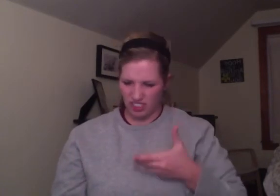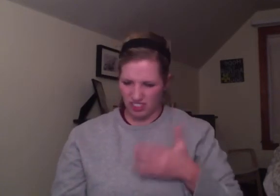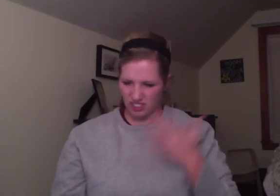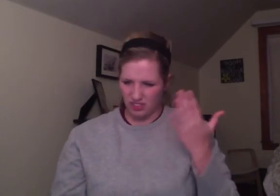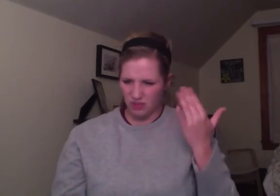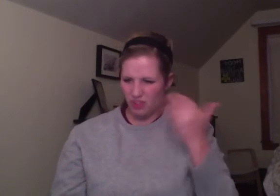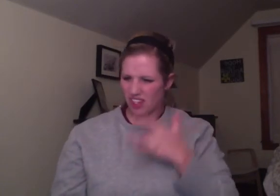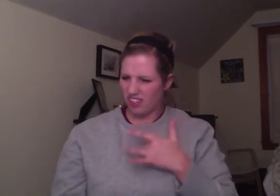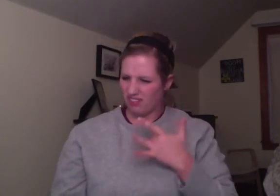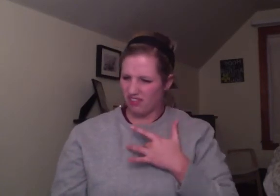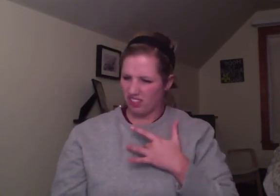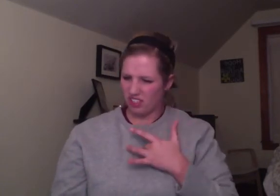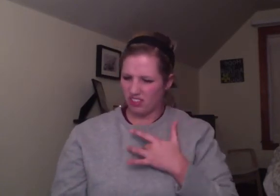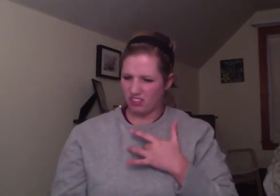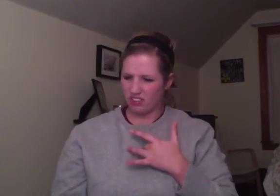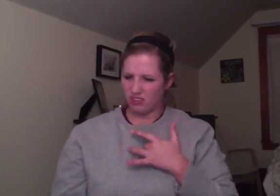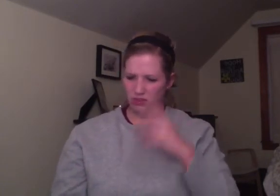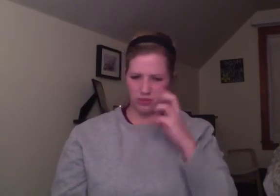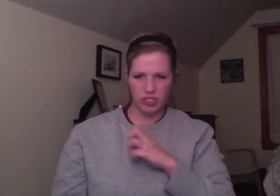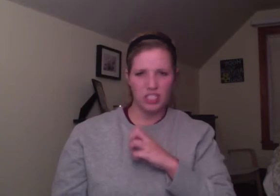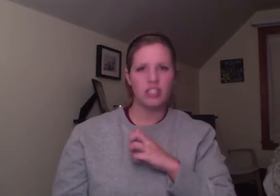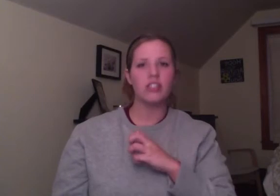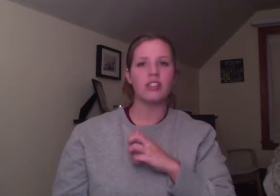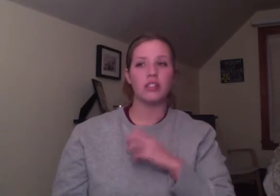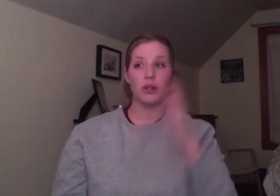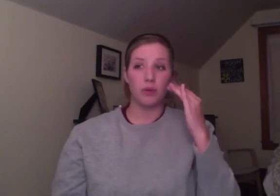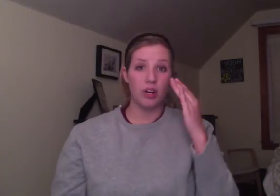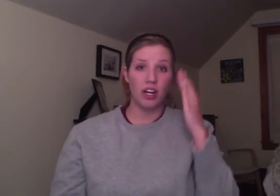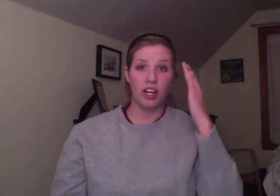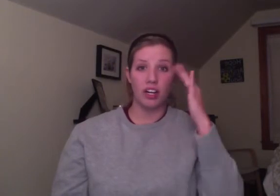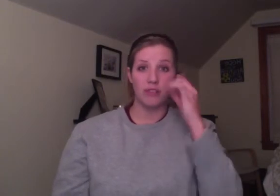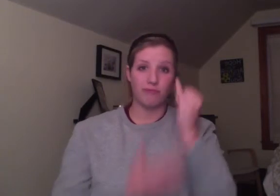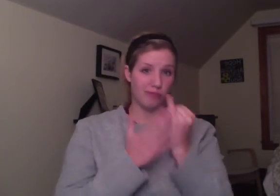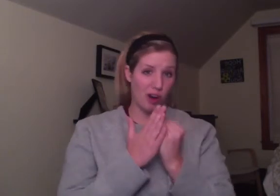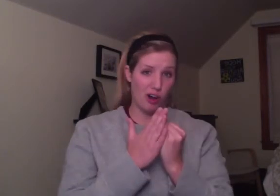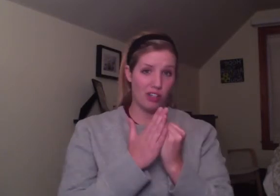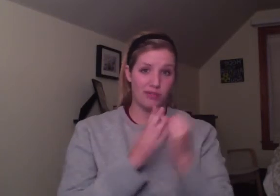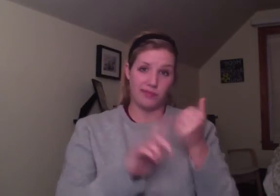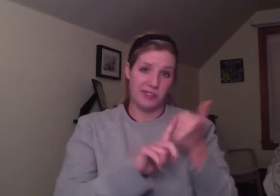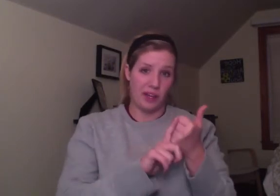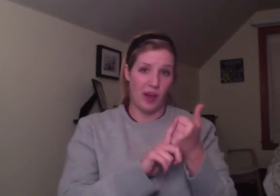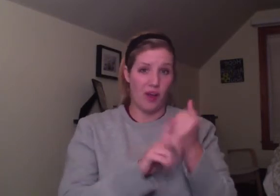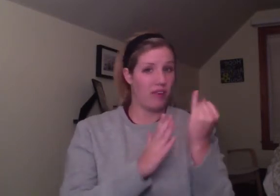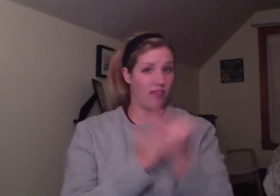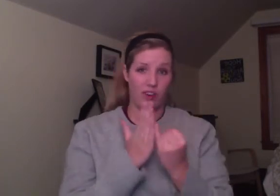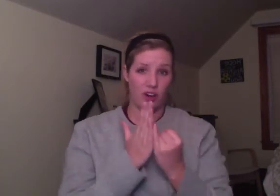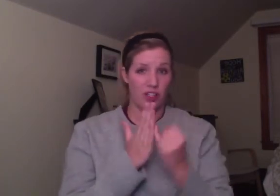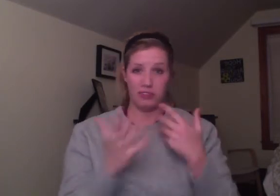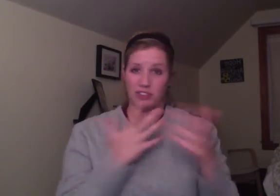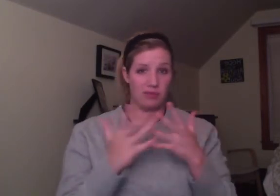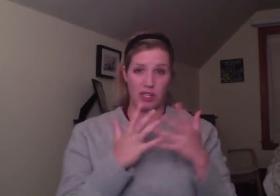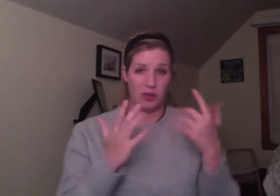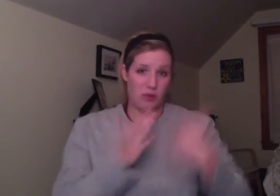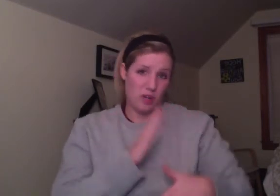to me? Because art is art, and it's beautiful, and it doesn't matter what it is. You know, a creative person is going